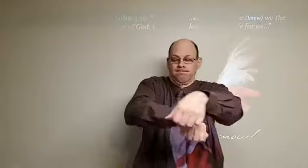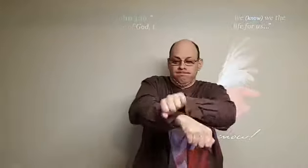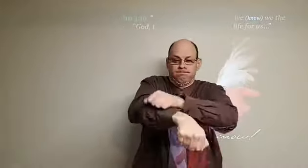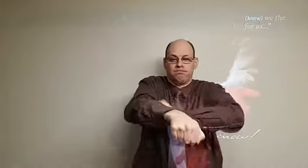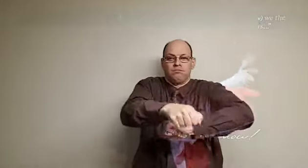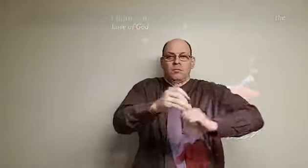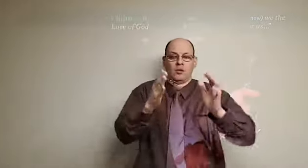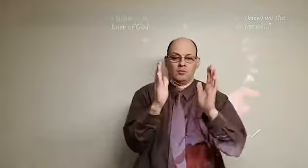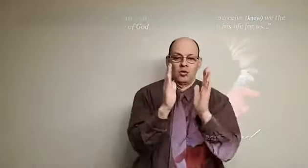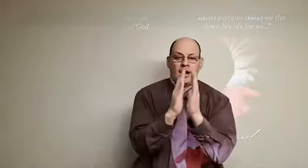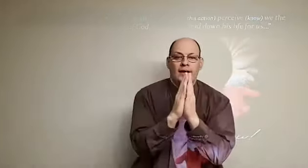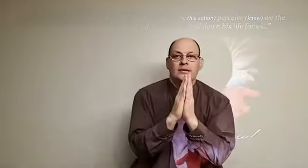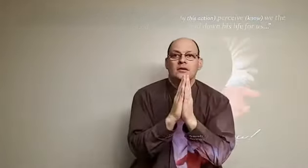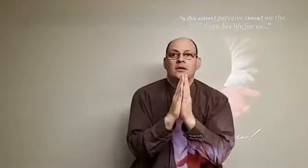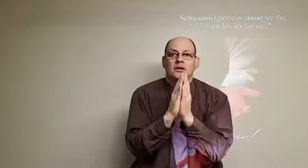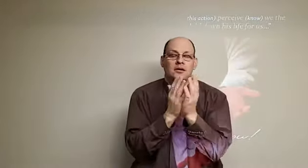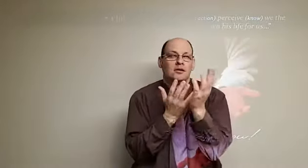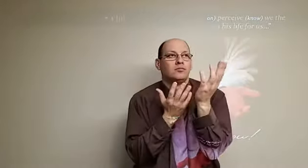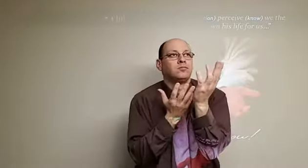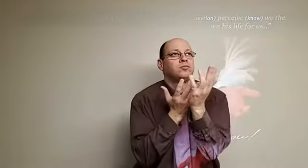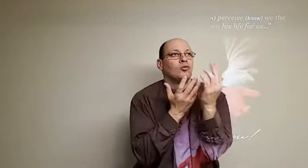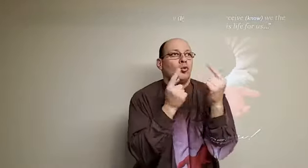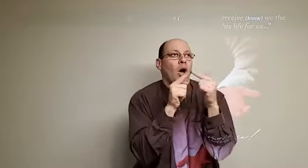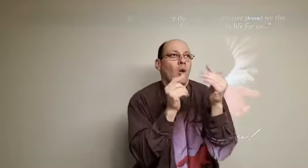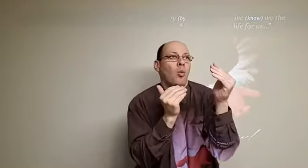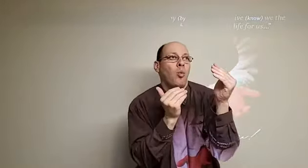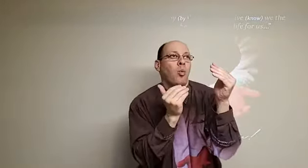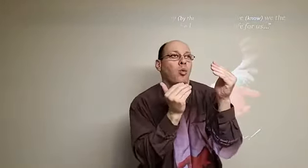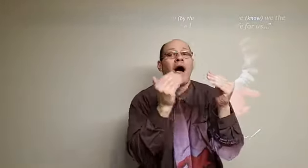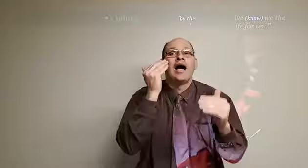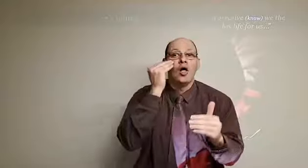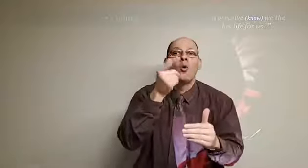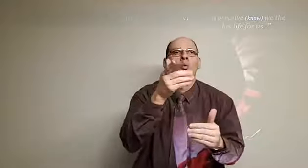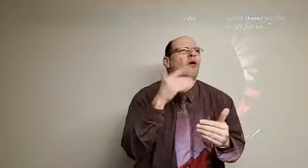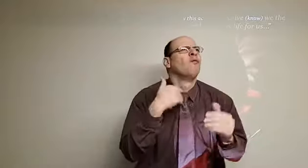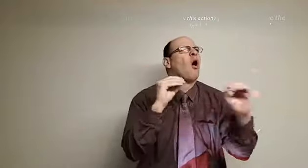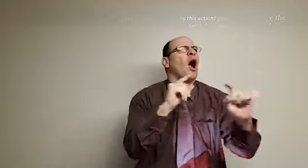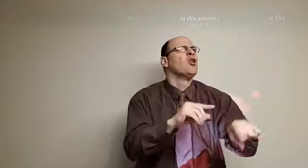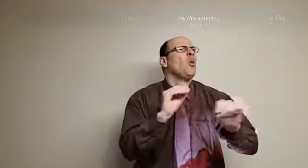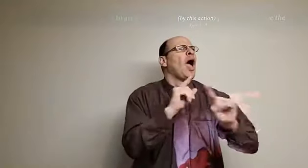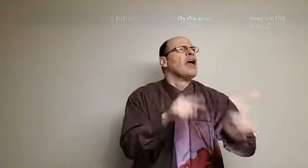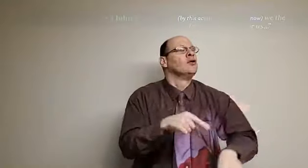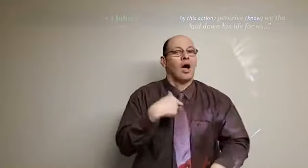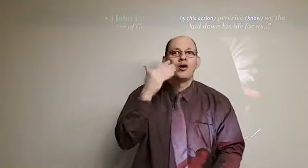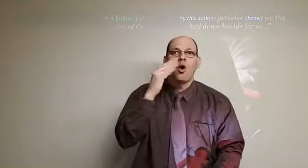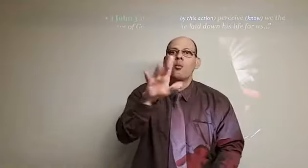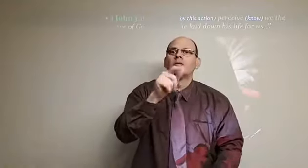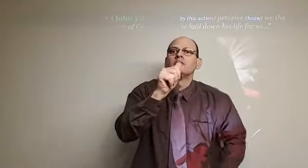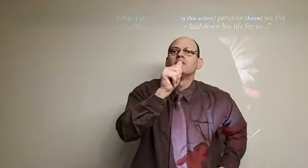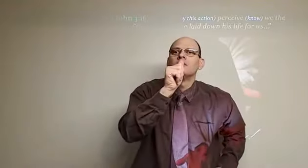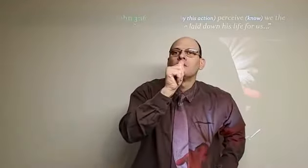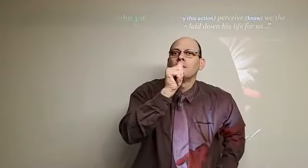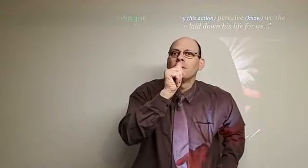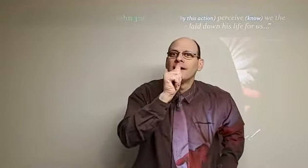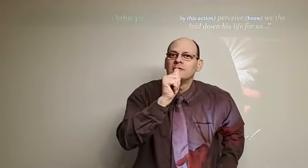for you and he will help you you begin to pray and you begin to talk to the Lord I know it's like well I don't I don't get an answer but